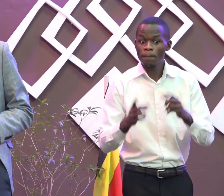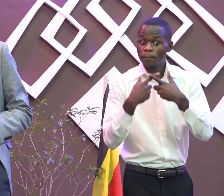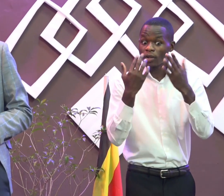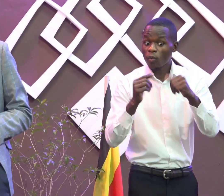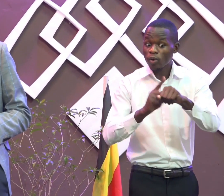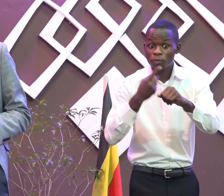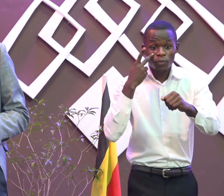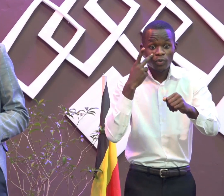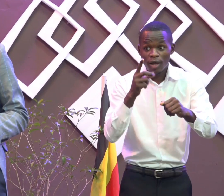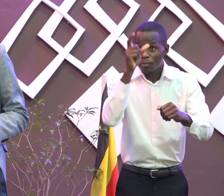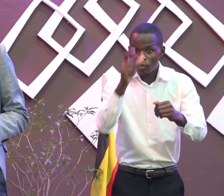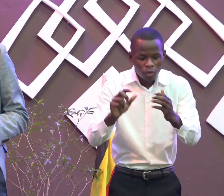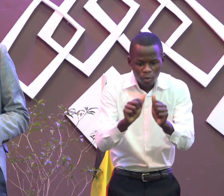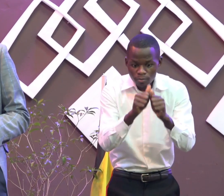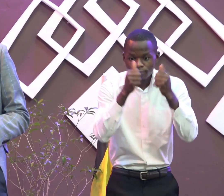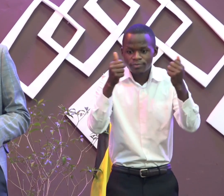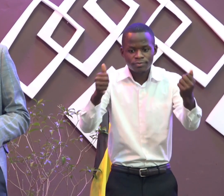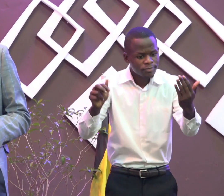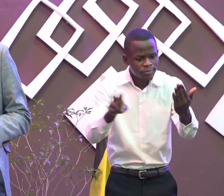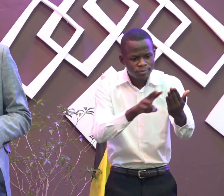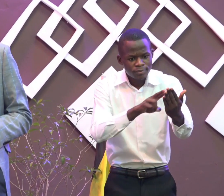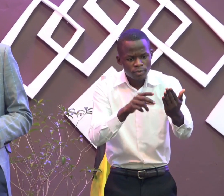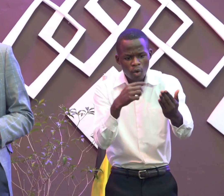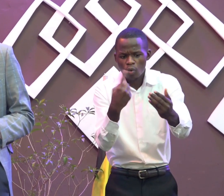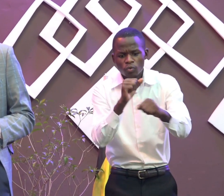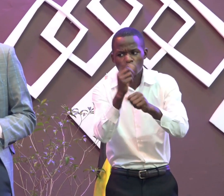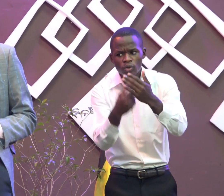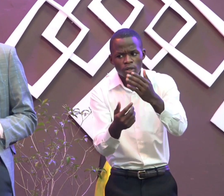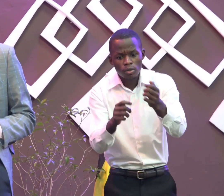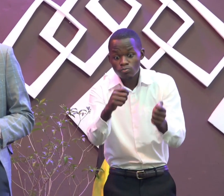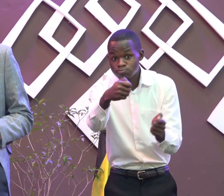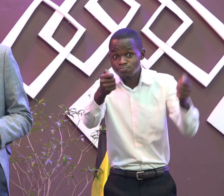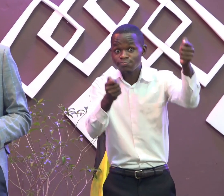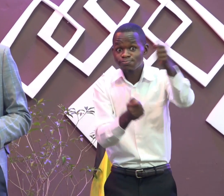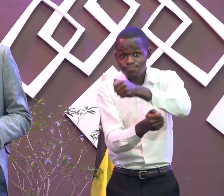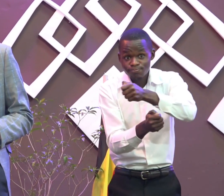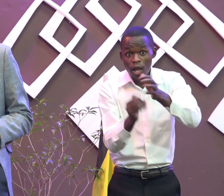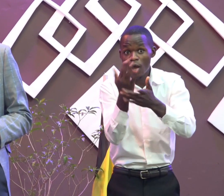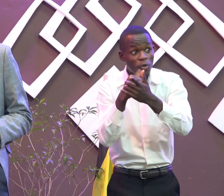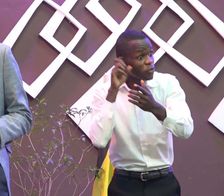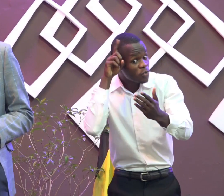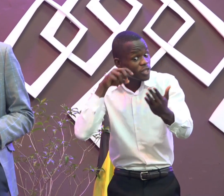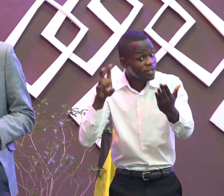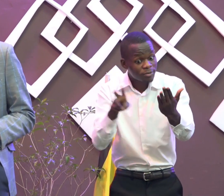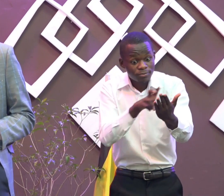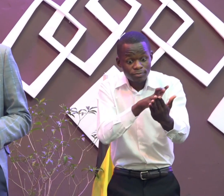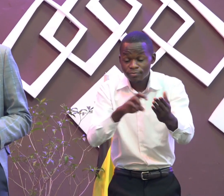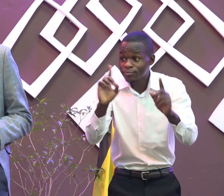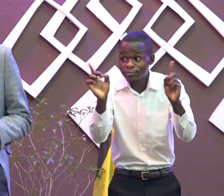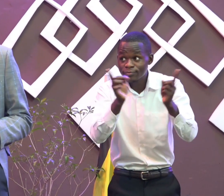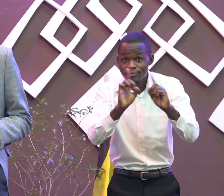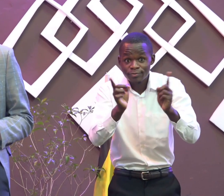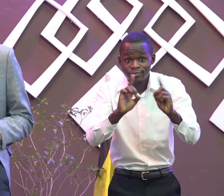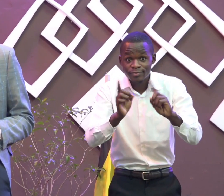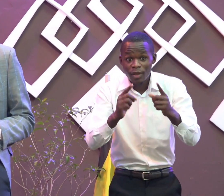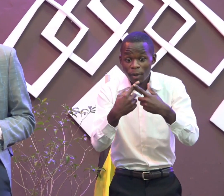olinga tagasoma. Ogena okulanga agavunisa buvunisa ati. Gatunudde wansi gati gwengoloza anti asoma. Kumbe tagasoma.